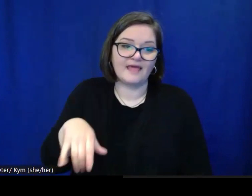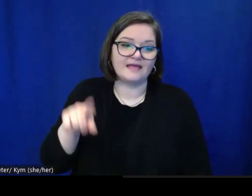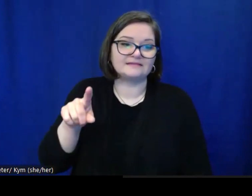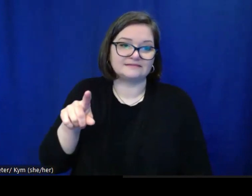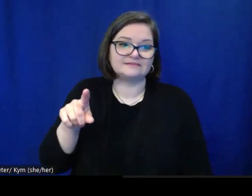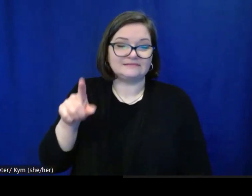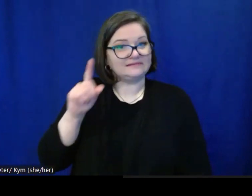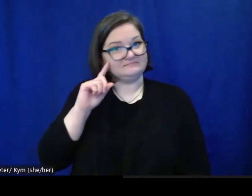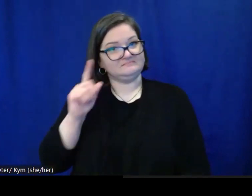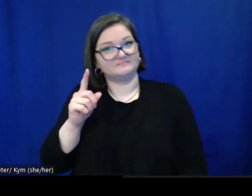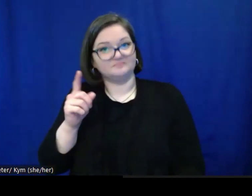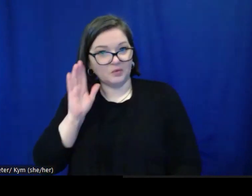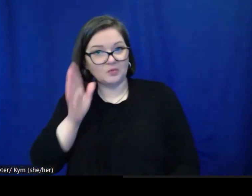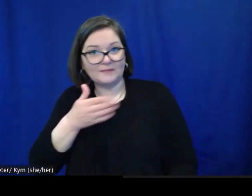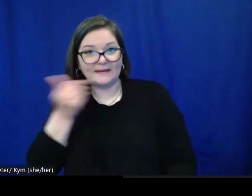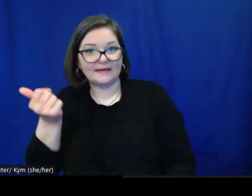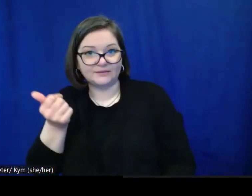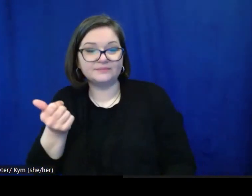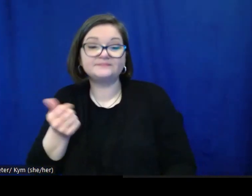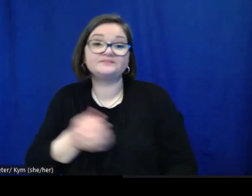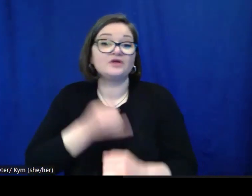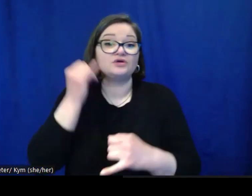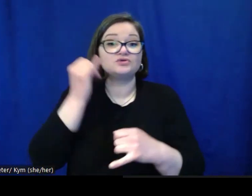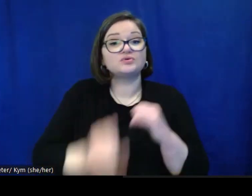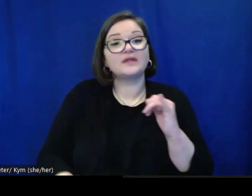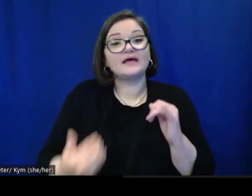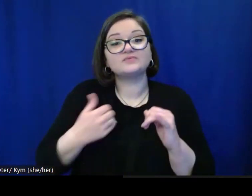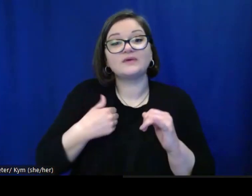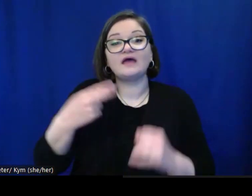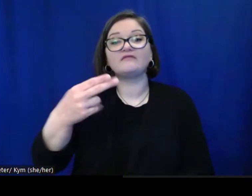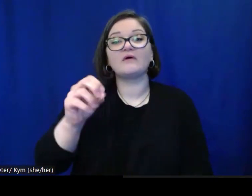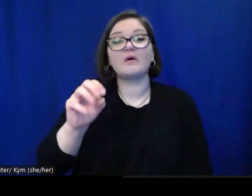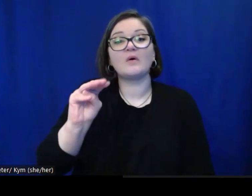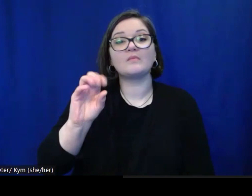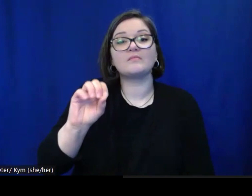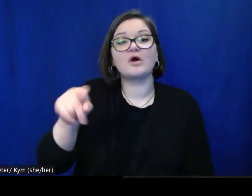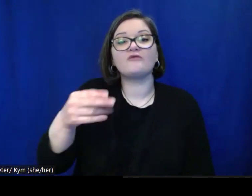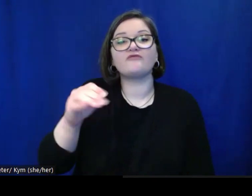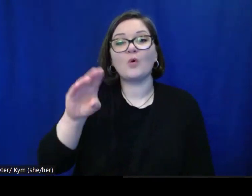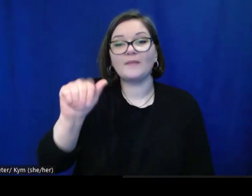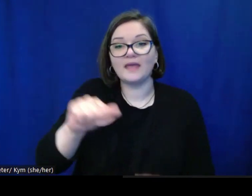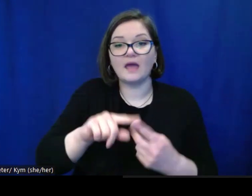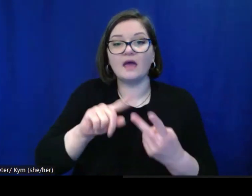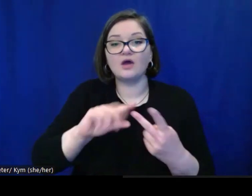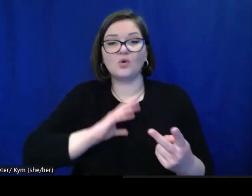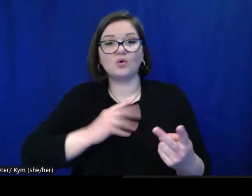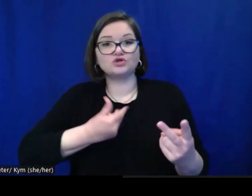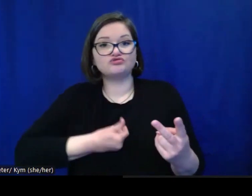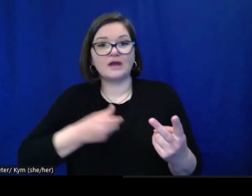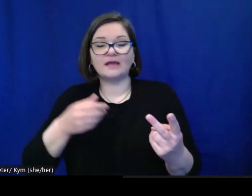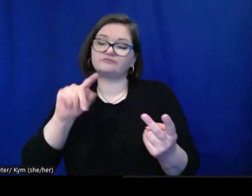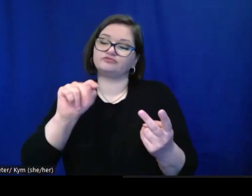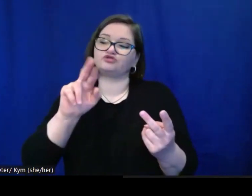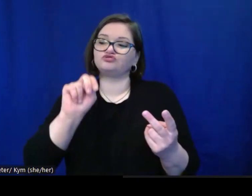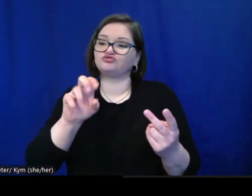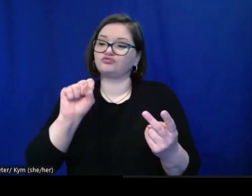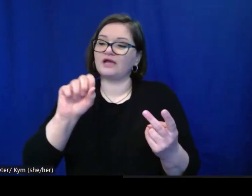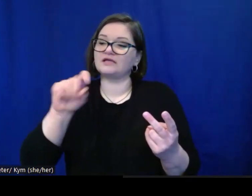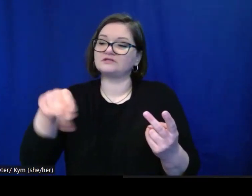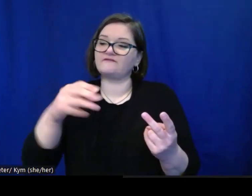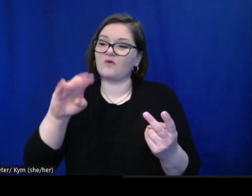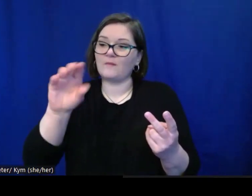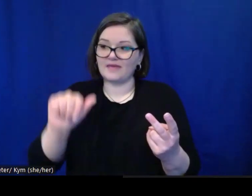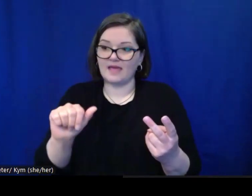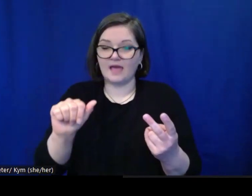it. And lastly, on here, I have the homophobia and transphobia. So the misconception that the Black community